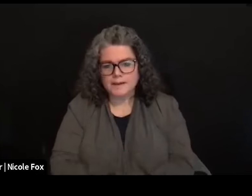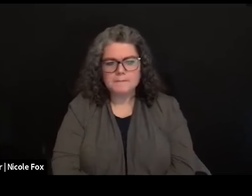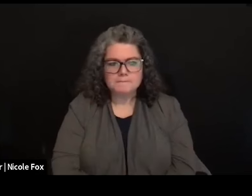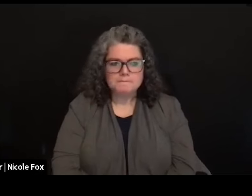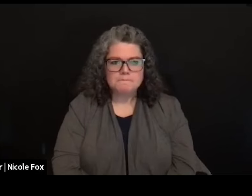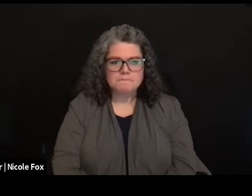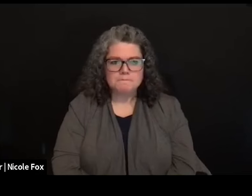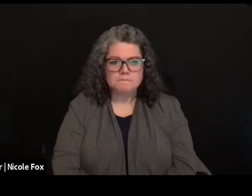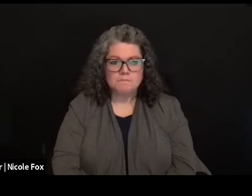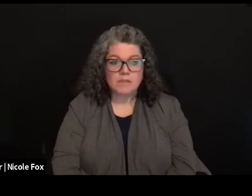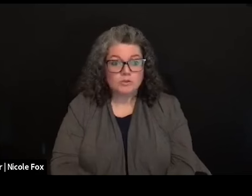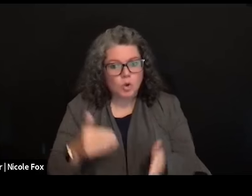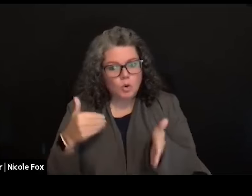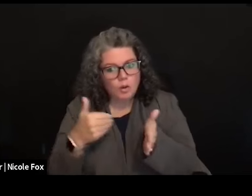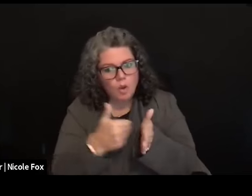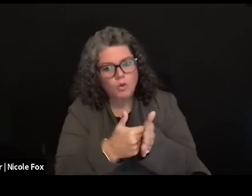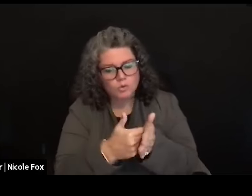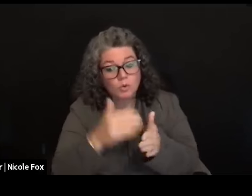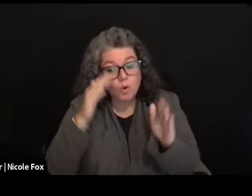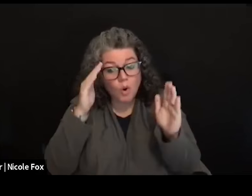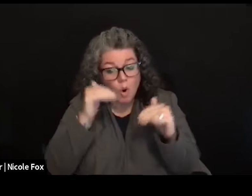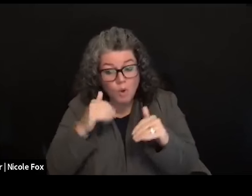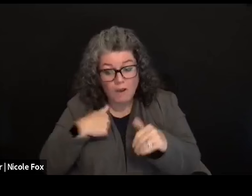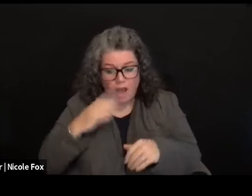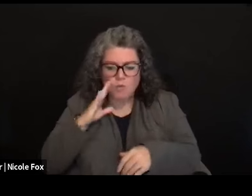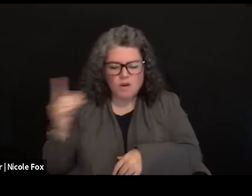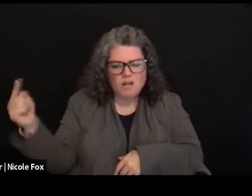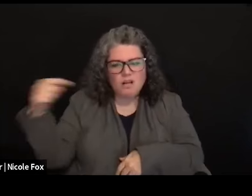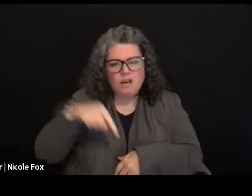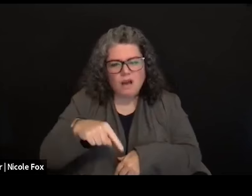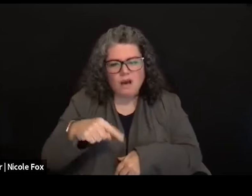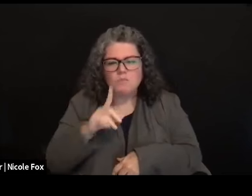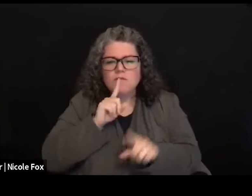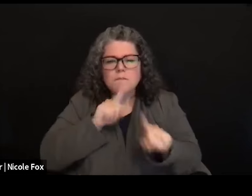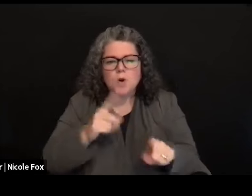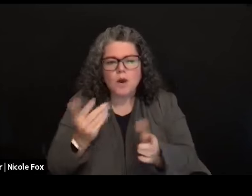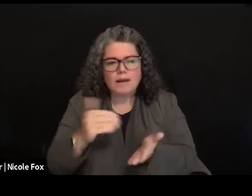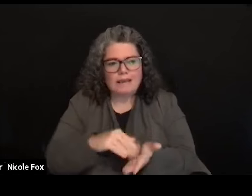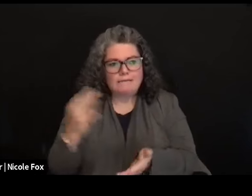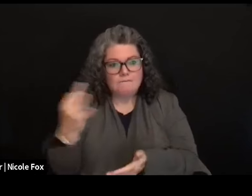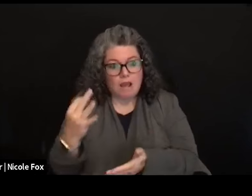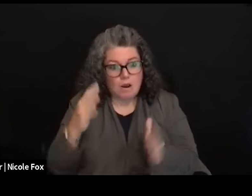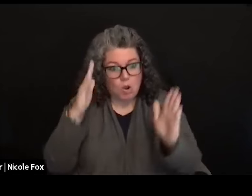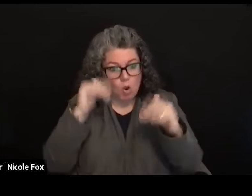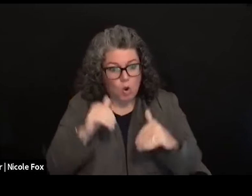So we're very close. I hope that when I'm back on Friday, I can tell you that this bypass line is completed.